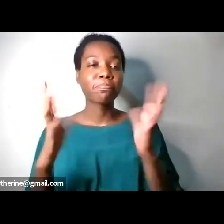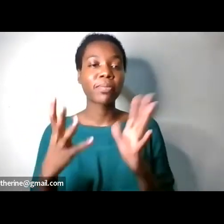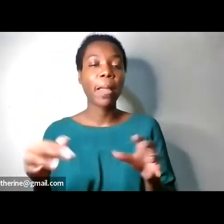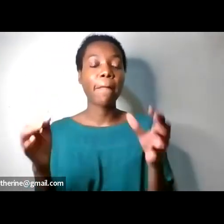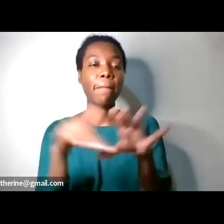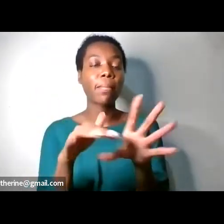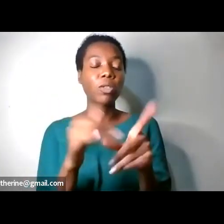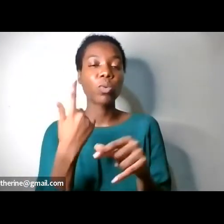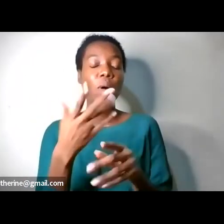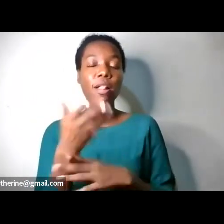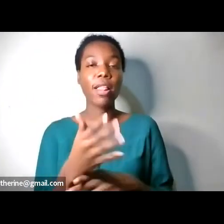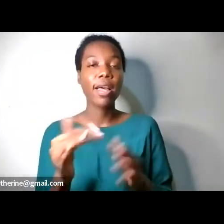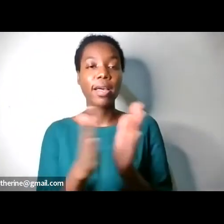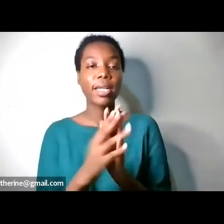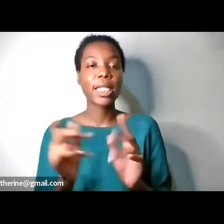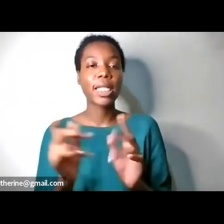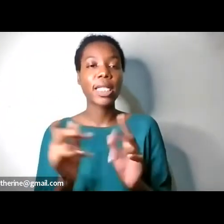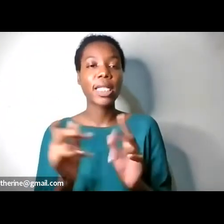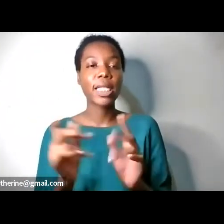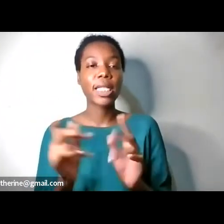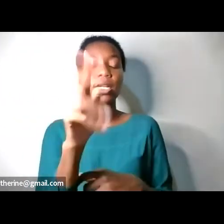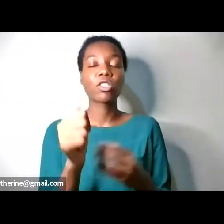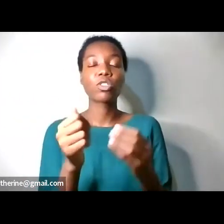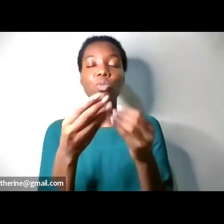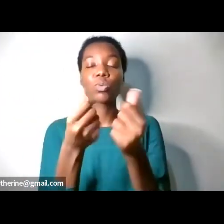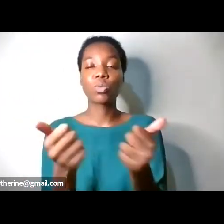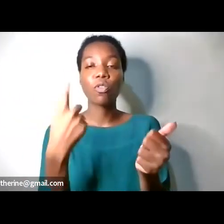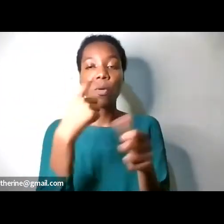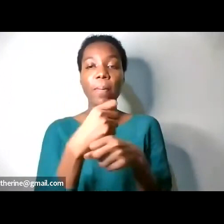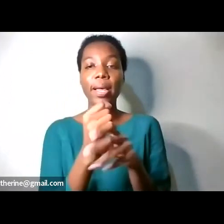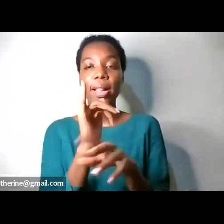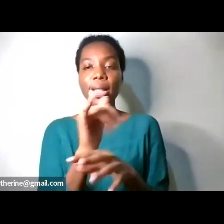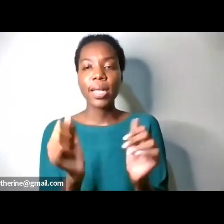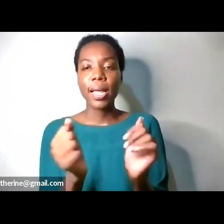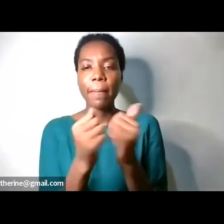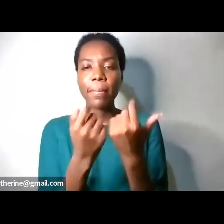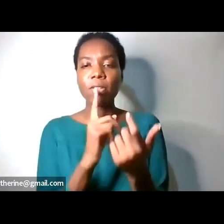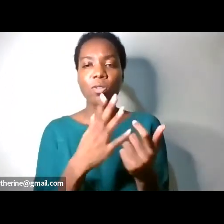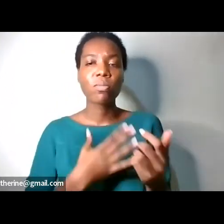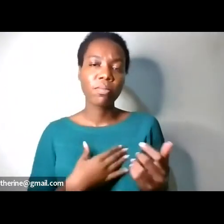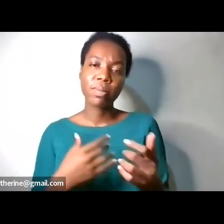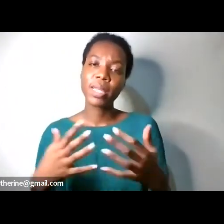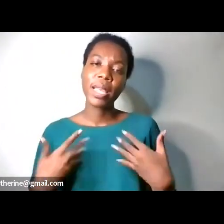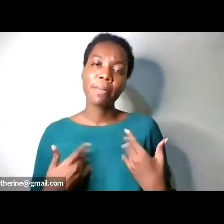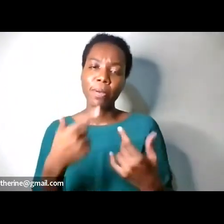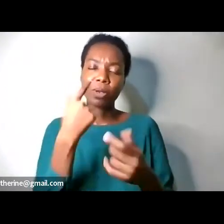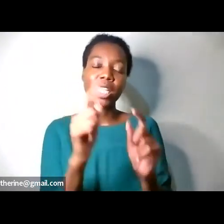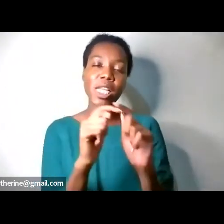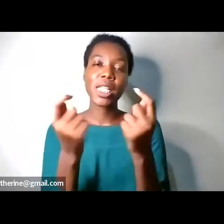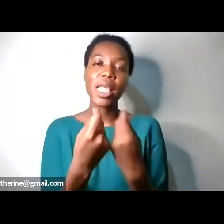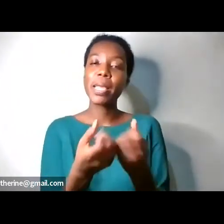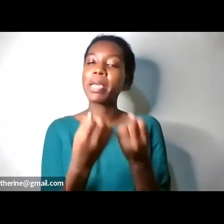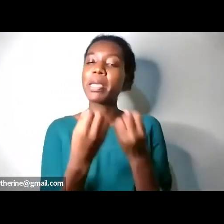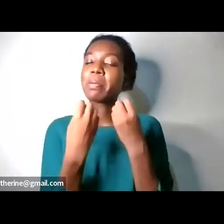you for tuning in. And of course, the team at Atara Solutions for making this happen. I am just a face. There's a whole team behind making this